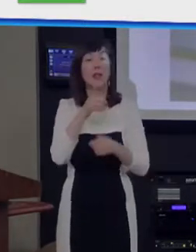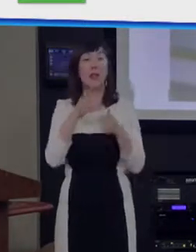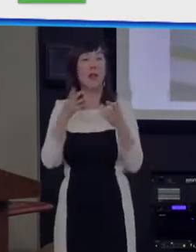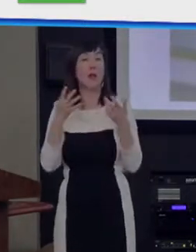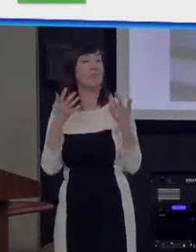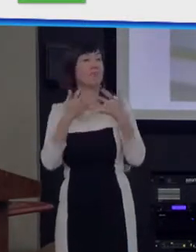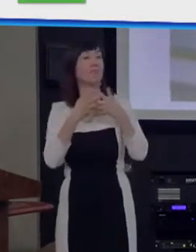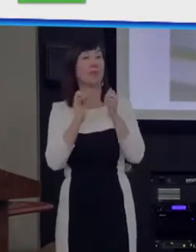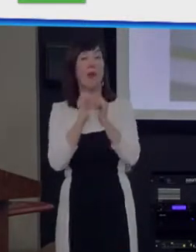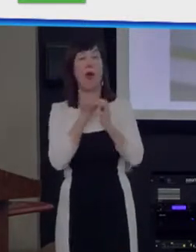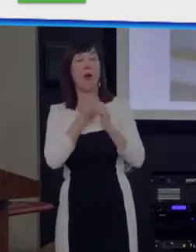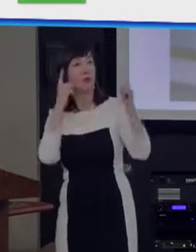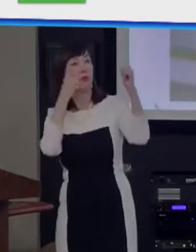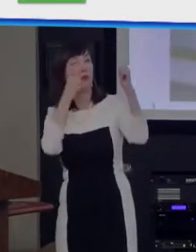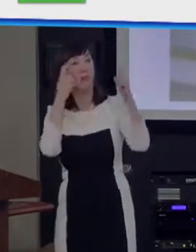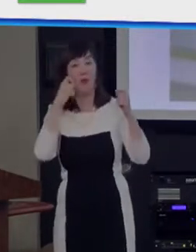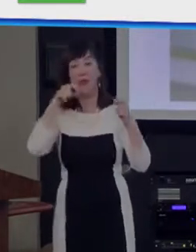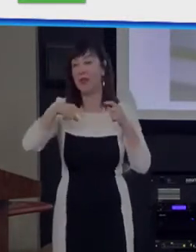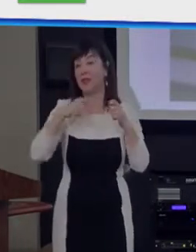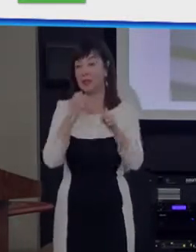Ansari.